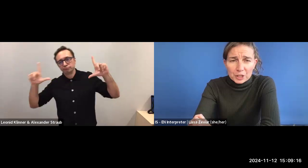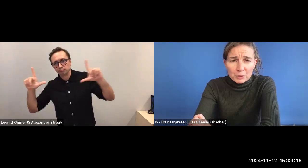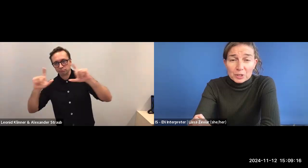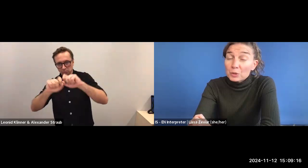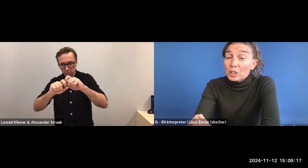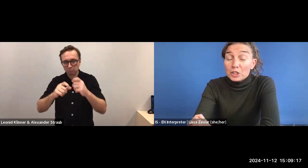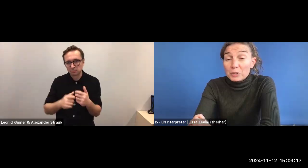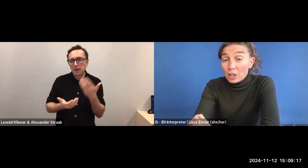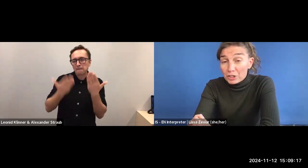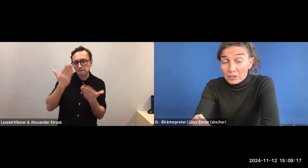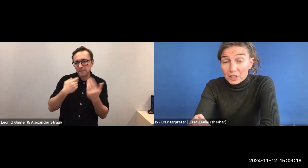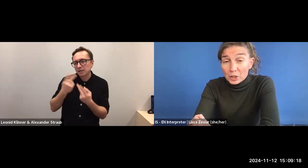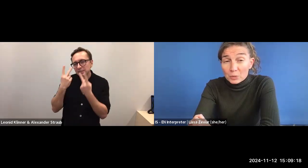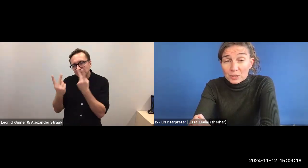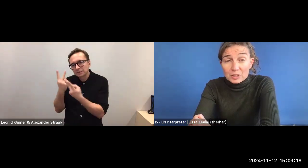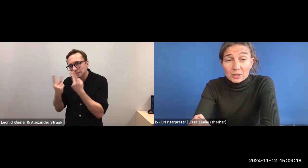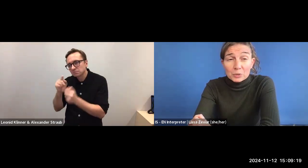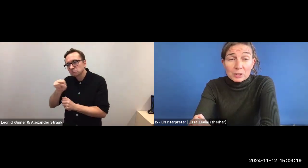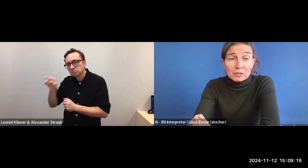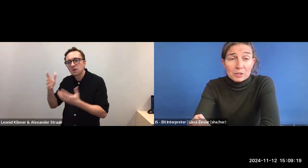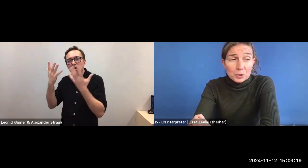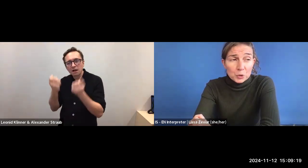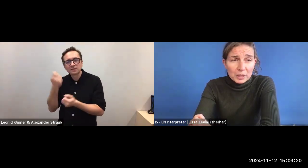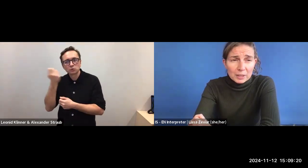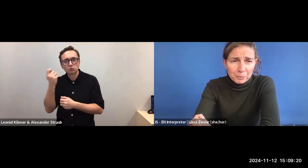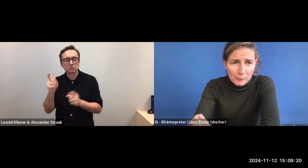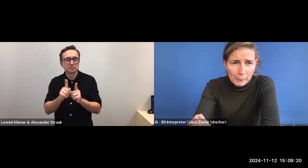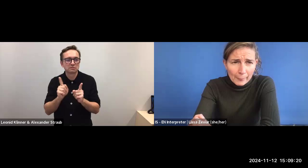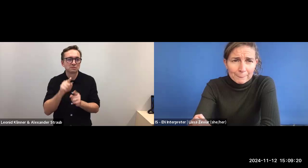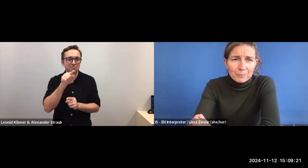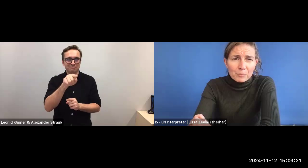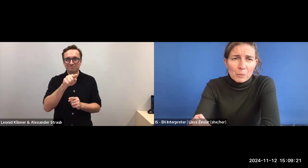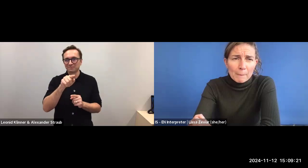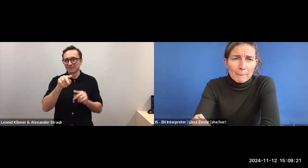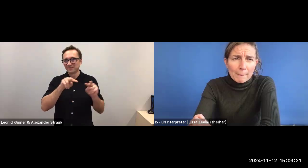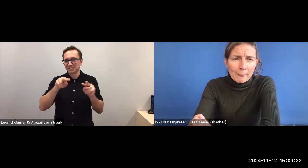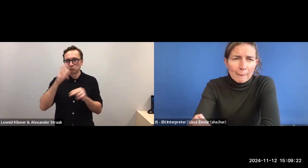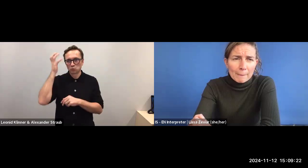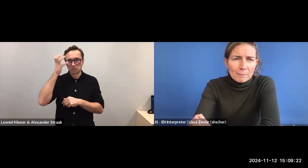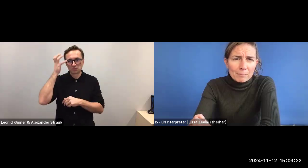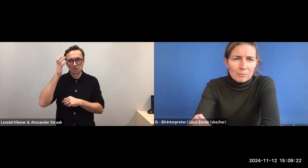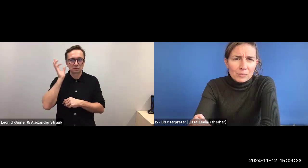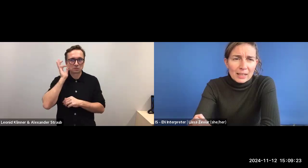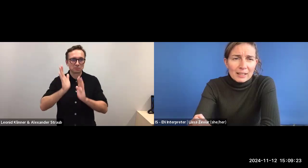of the different videos. You can also enlarge in the videos. You can zoom in.